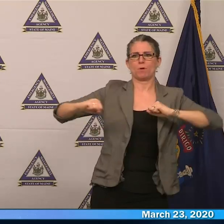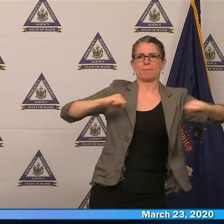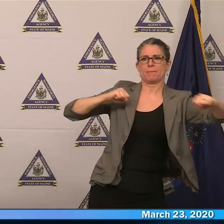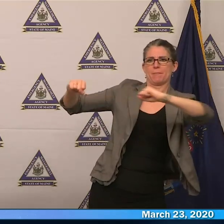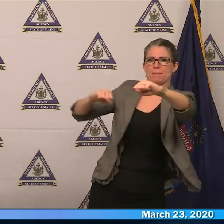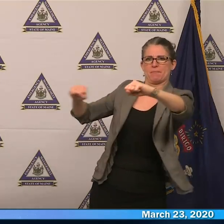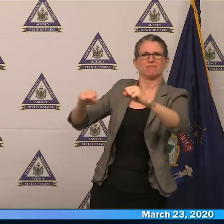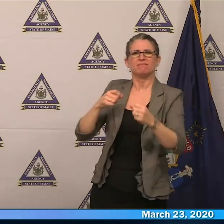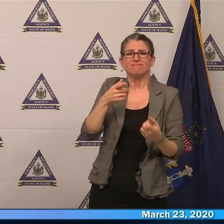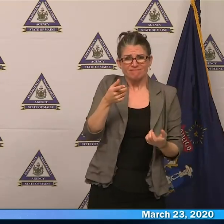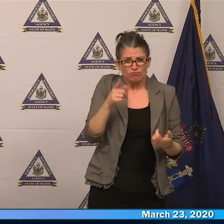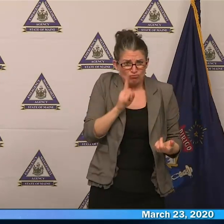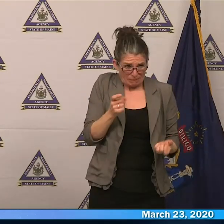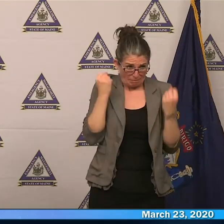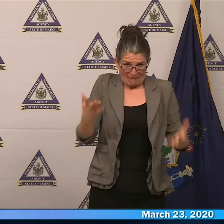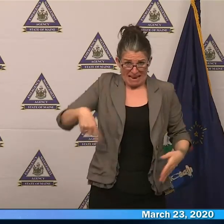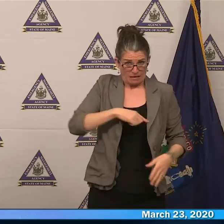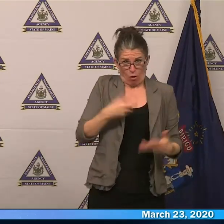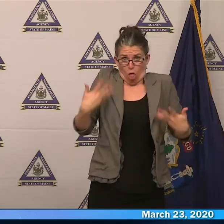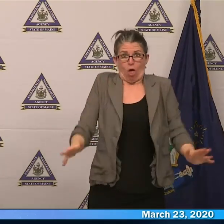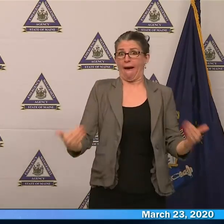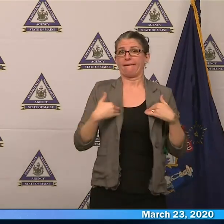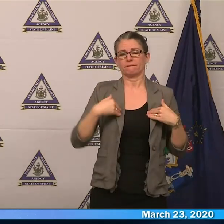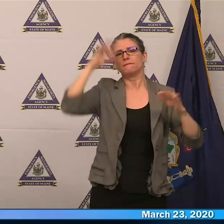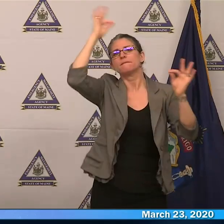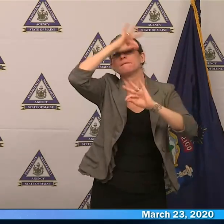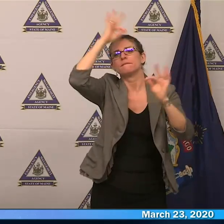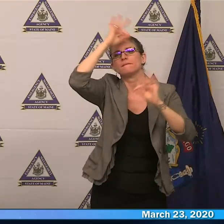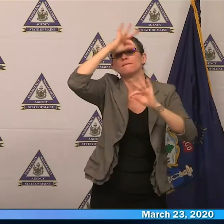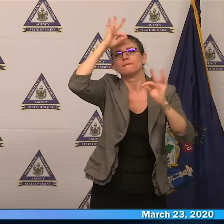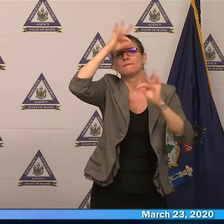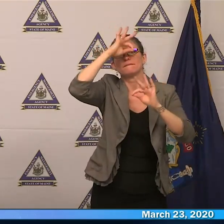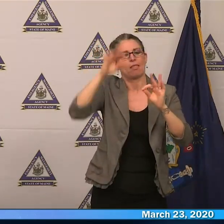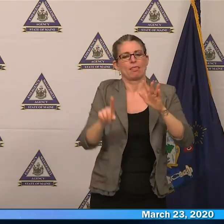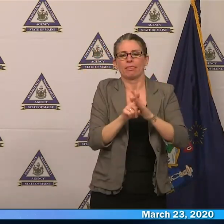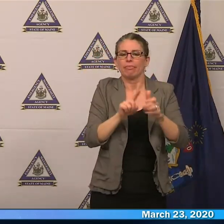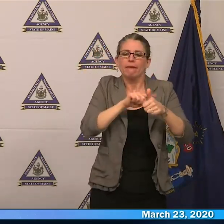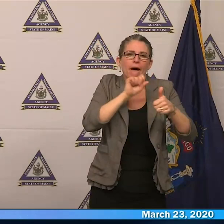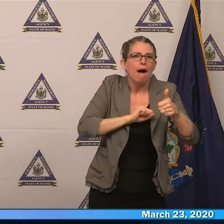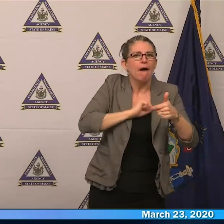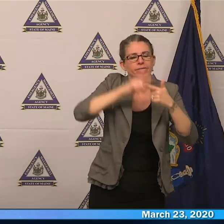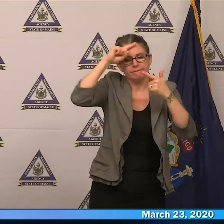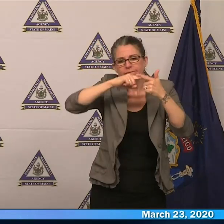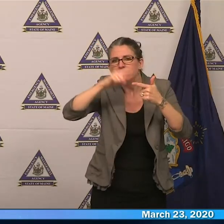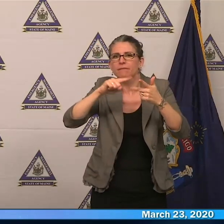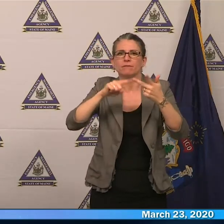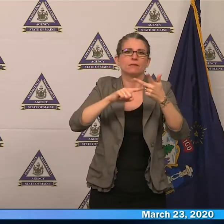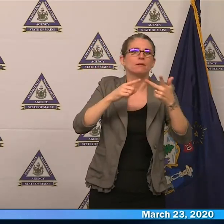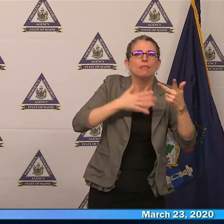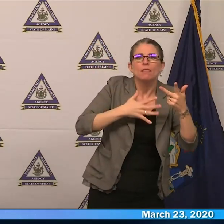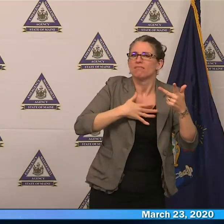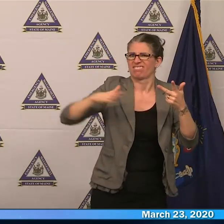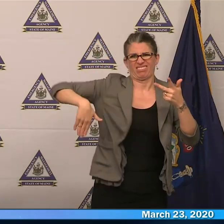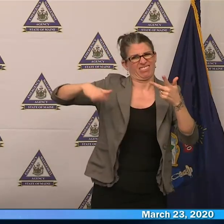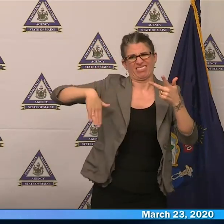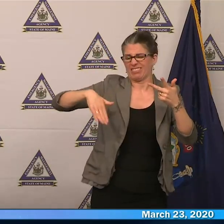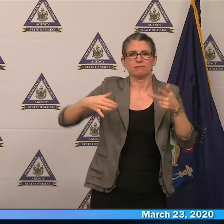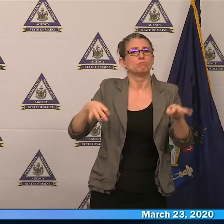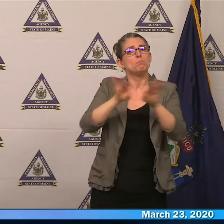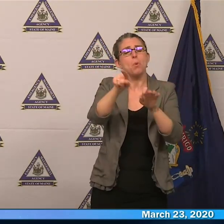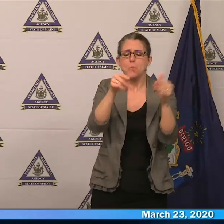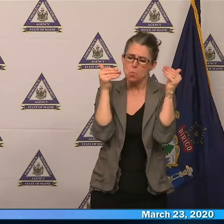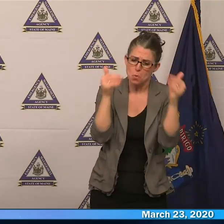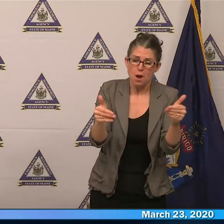to make sure that I'm keeping the right physical distance from folks, that I'm coughing into my shoulder, that if I'm